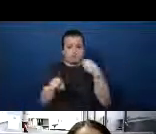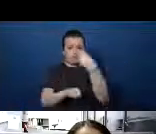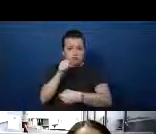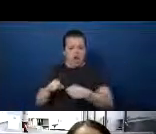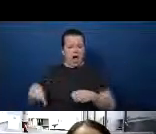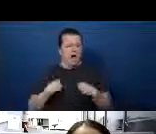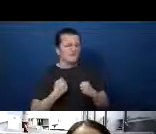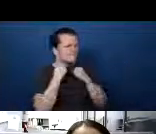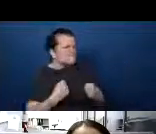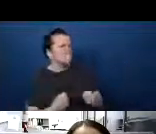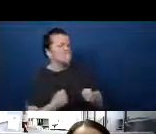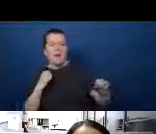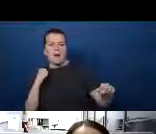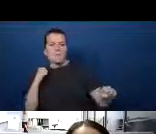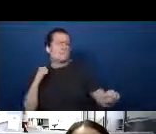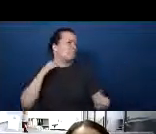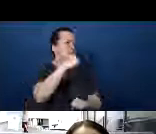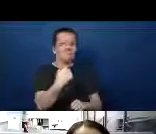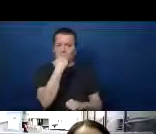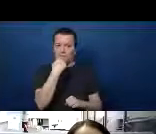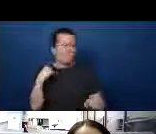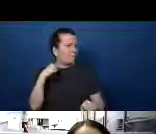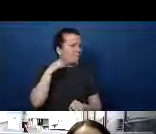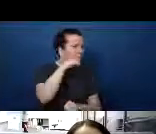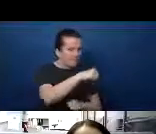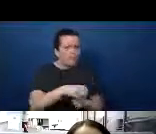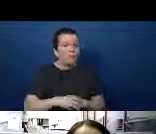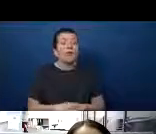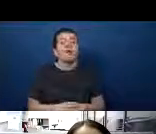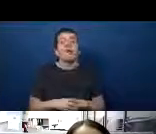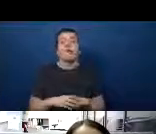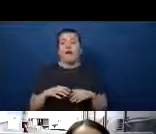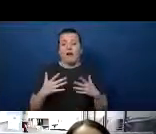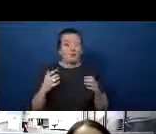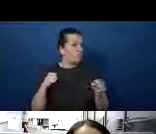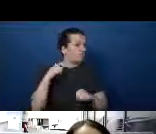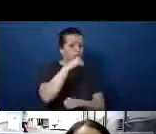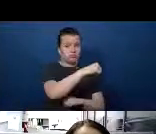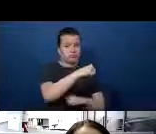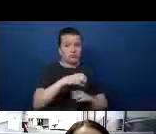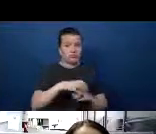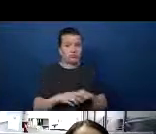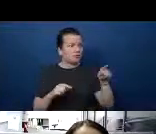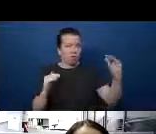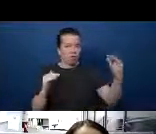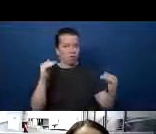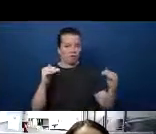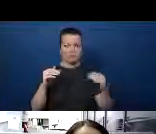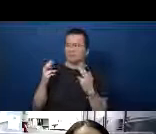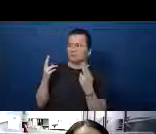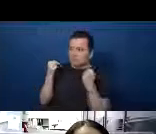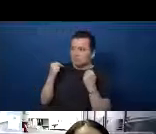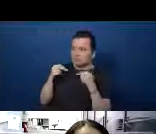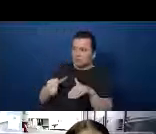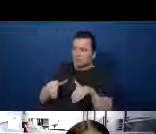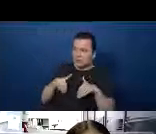and punched into his mouth. His tooth dropped out because of my punch. Then students were afraid and they didn't dare to beat